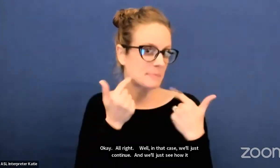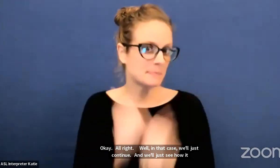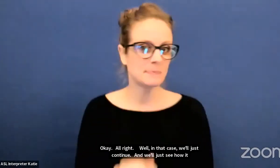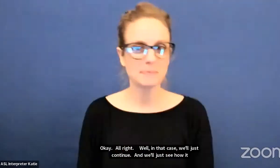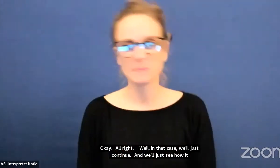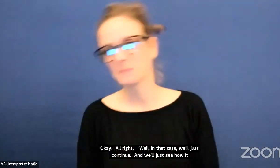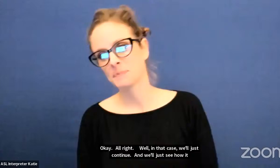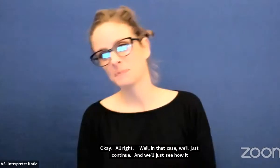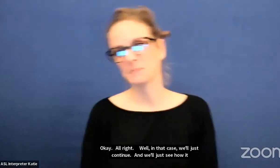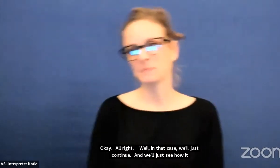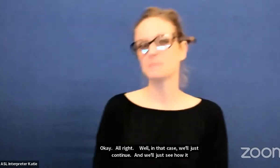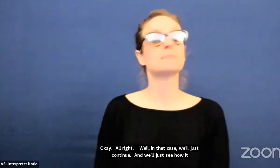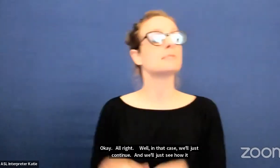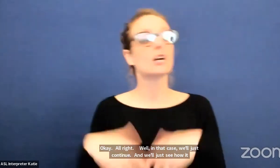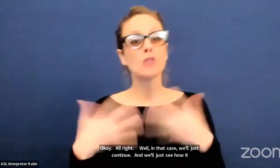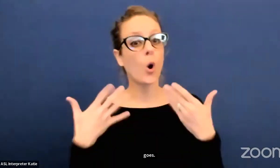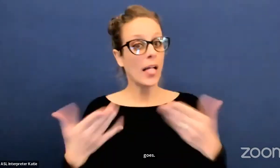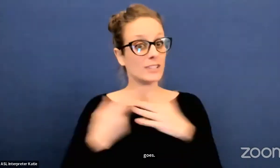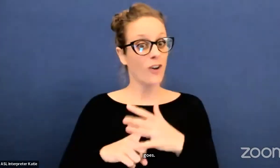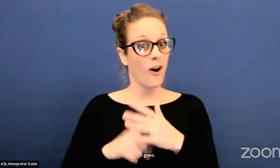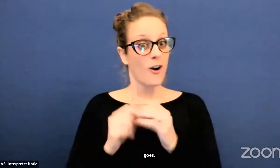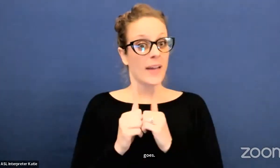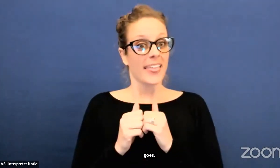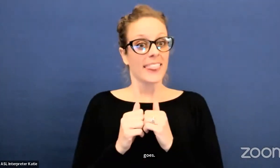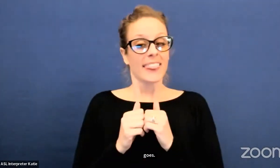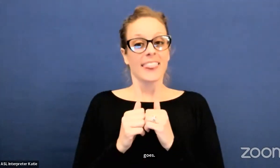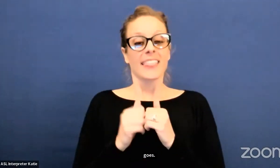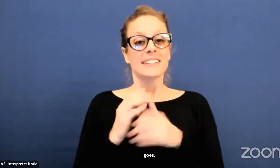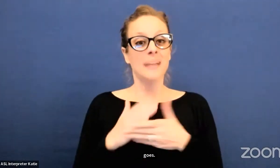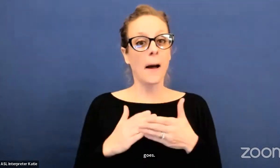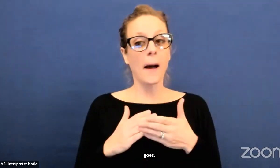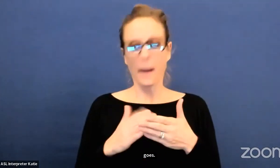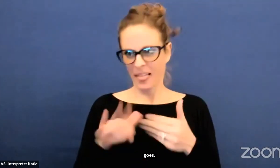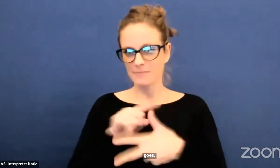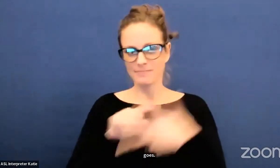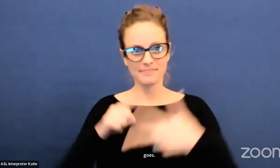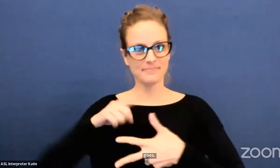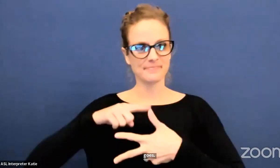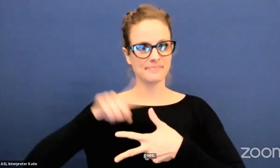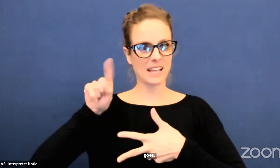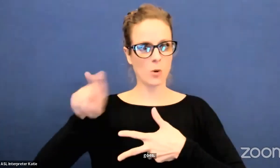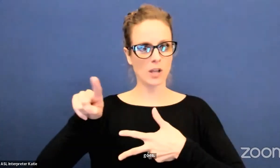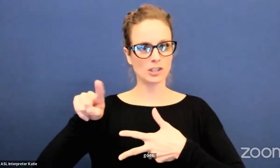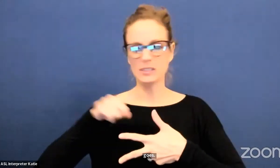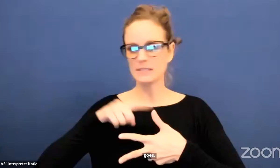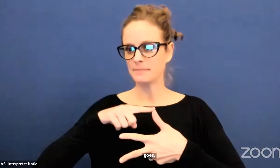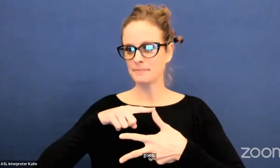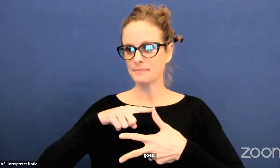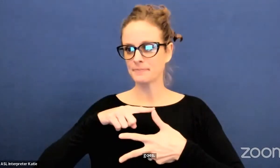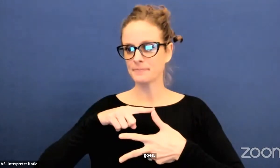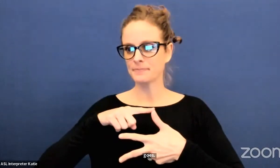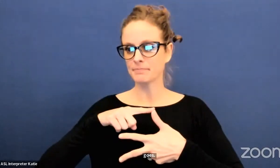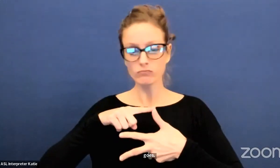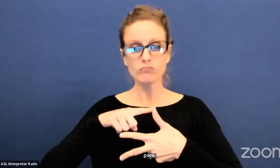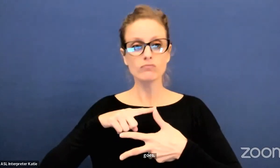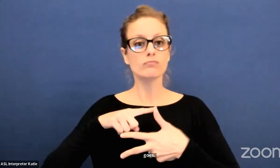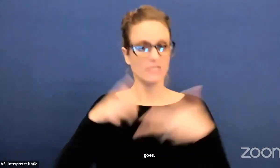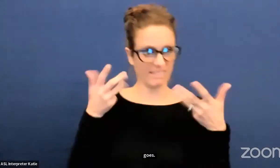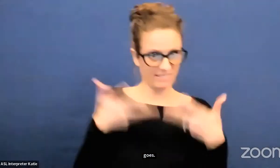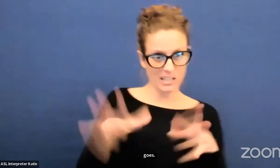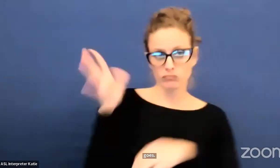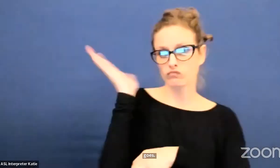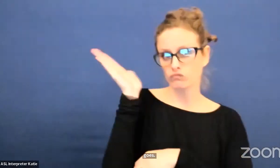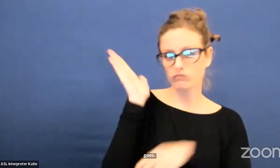goes. So let's start with that first question of, after hearing some of